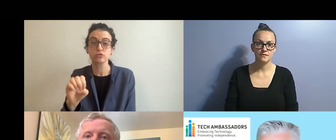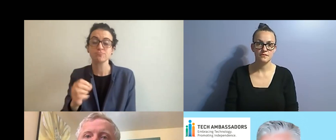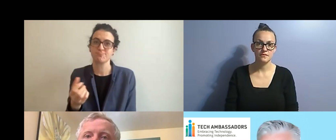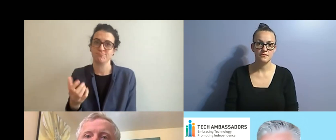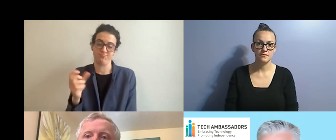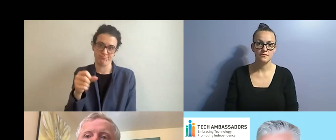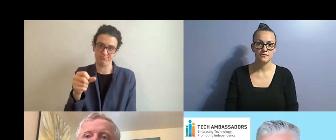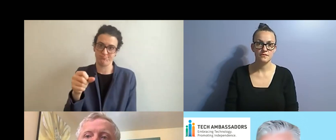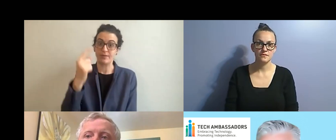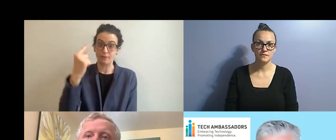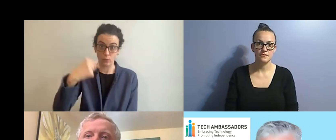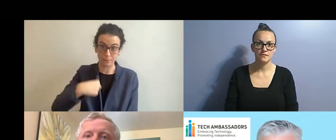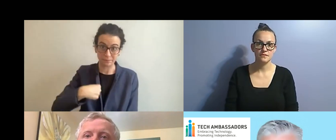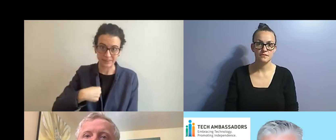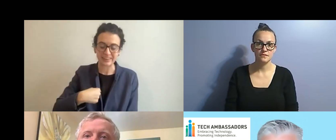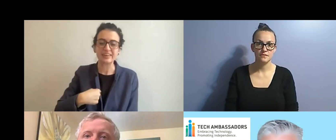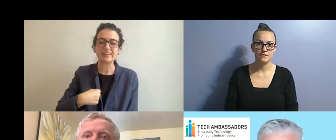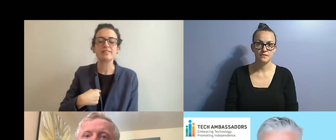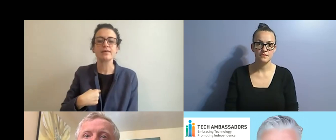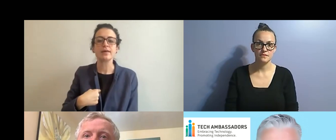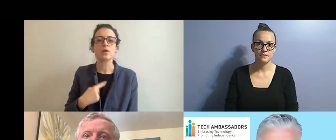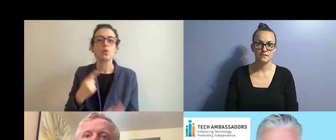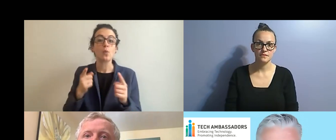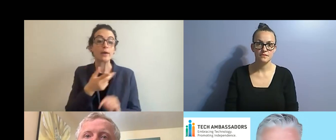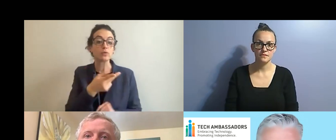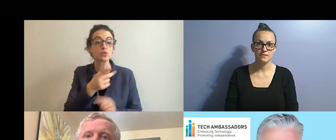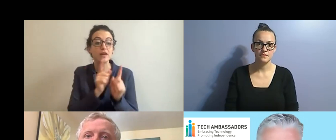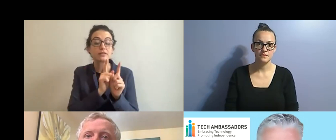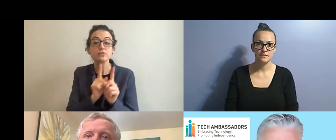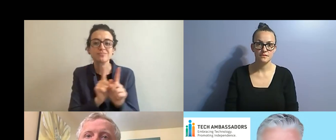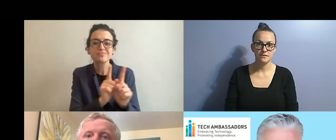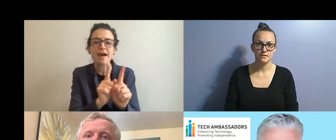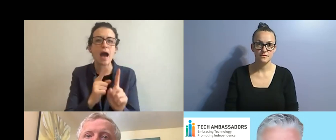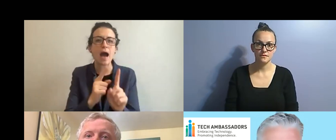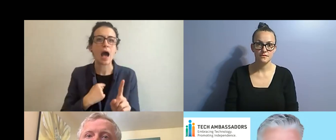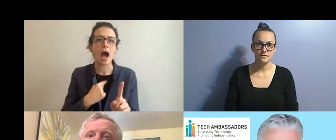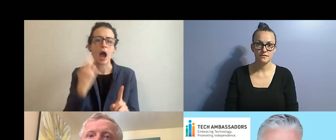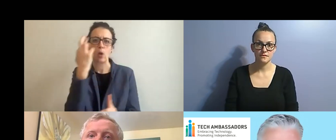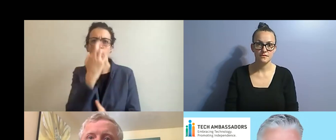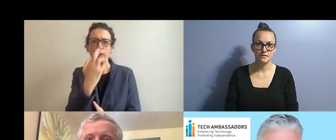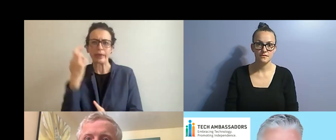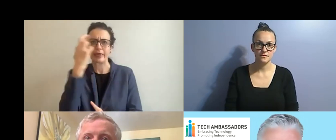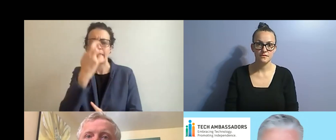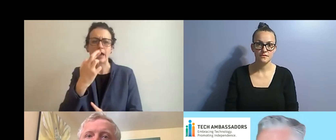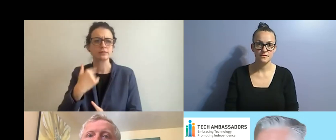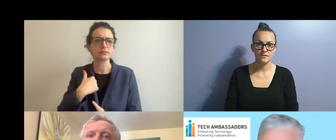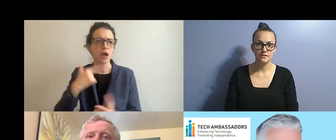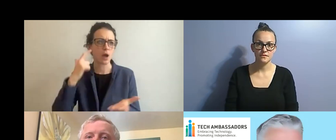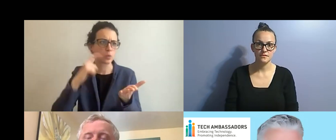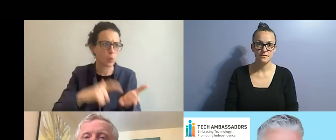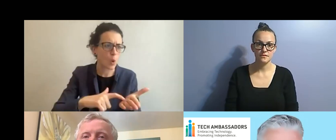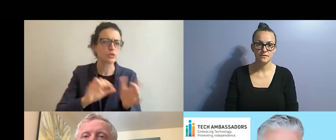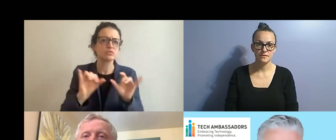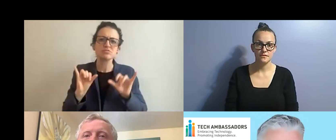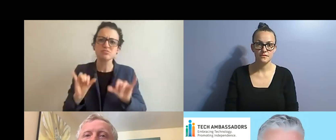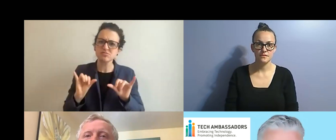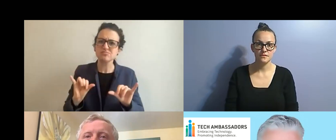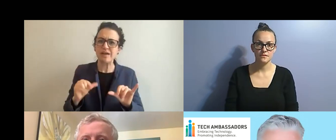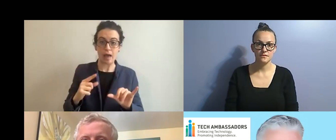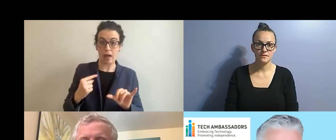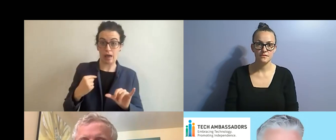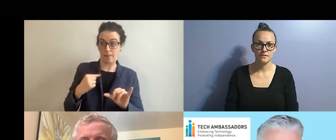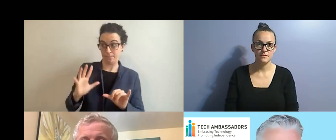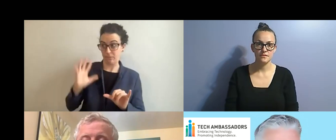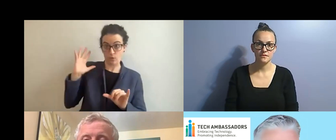be paying attention to things like that I don't normally pay attention to. Normally, I'd just come up to a street, I'd look both ways and not really